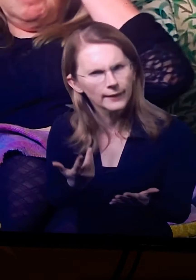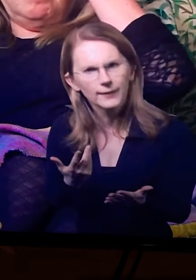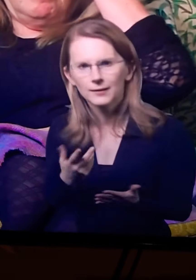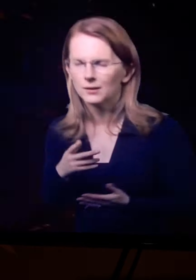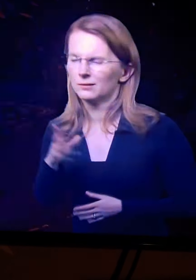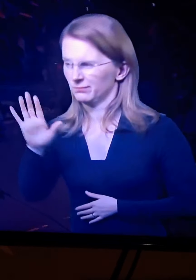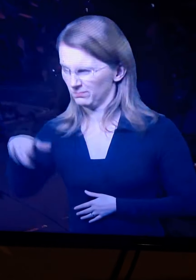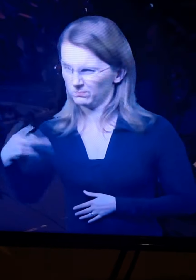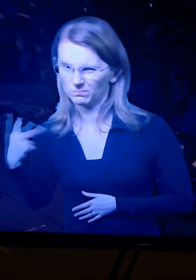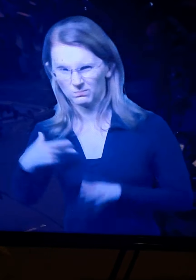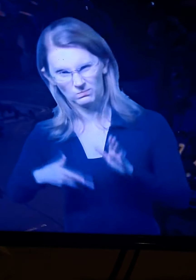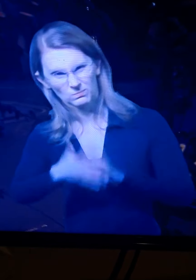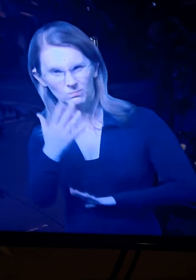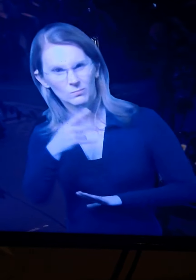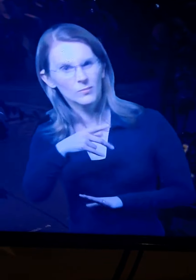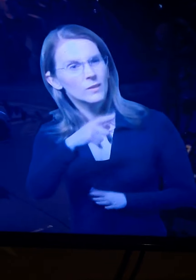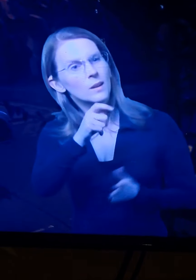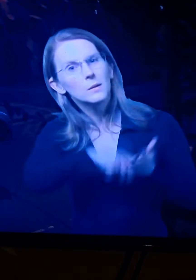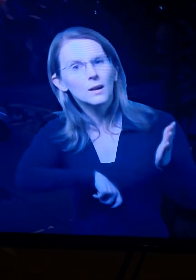tomorrow.